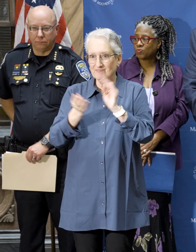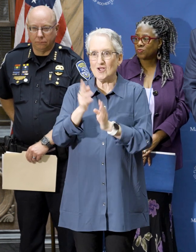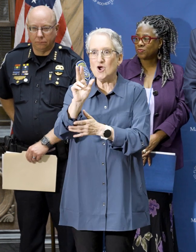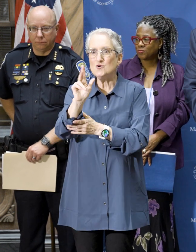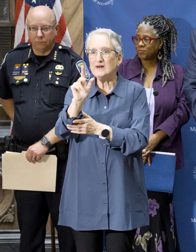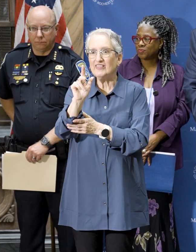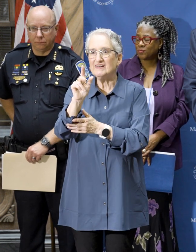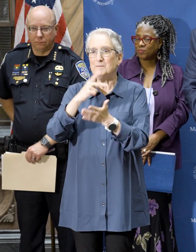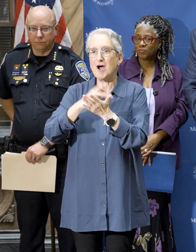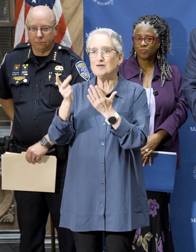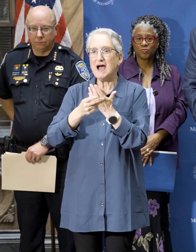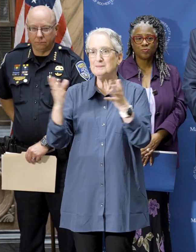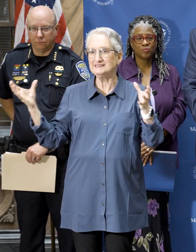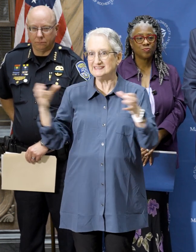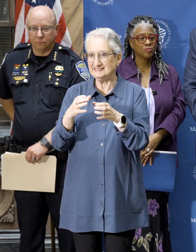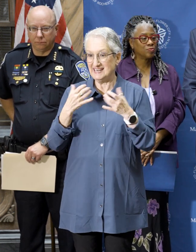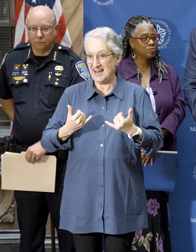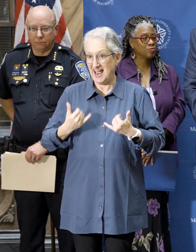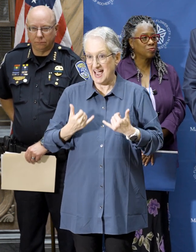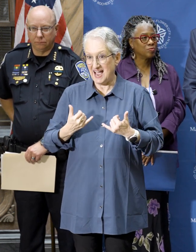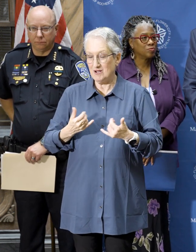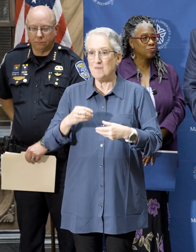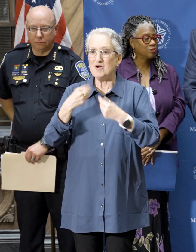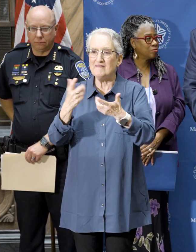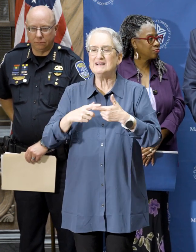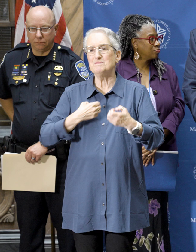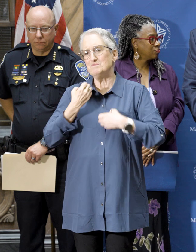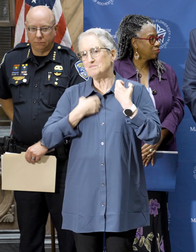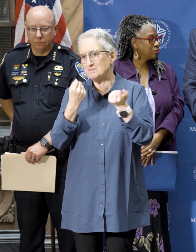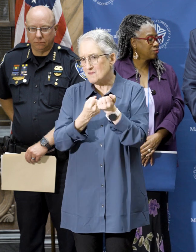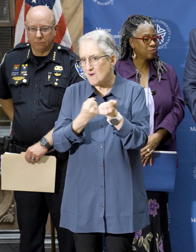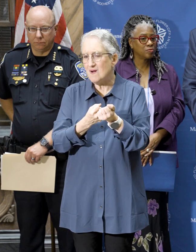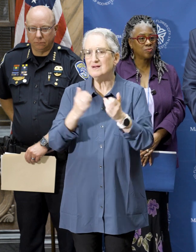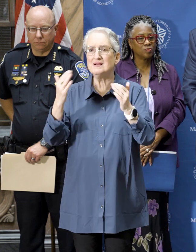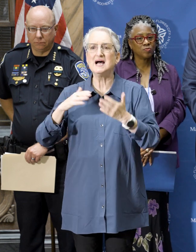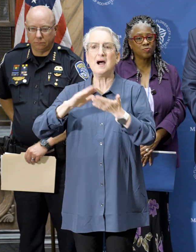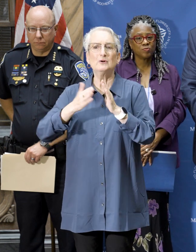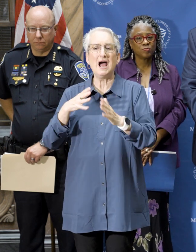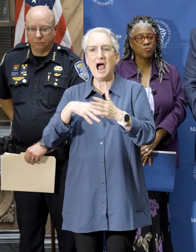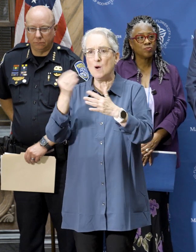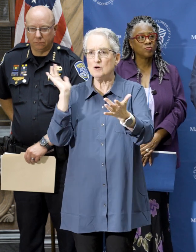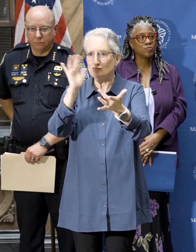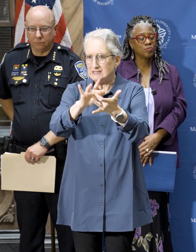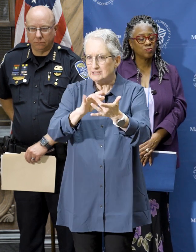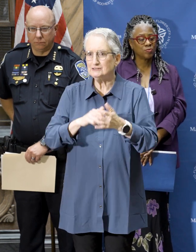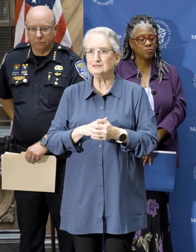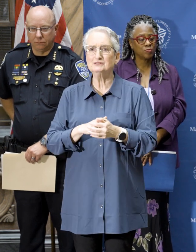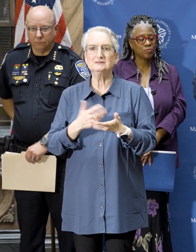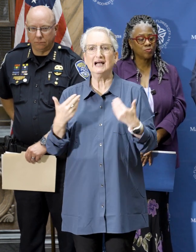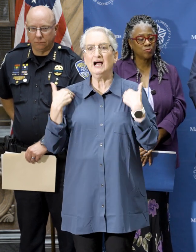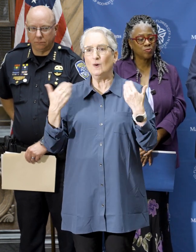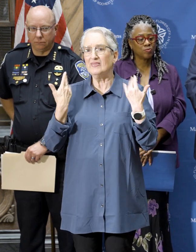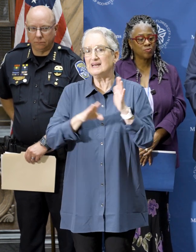violence prevention through services like emotional support, community outreach, job training, youth development, and more. The Office of Violence Prevention is thankful for their commitment